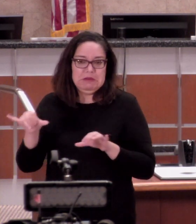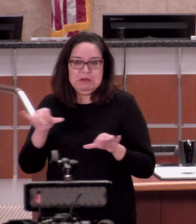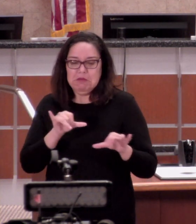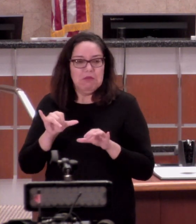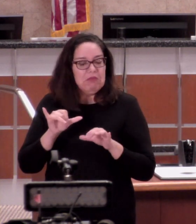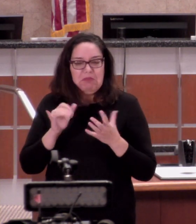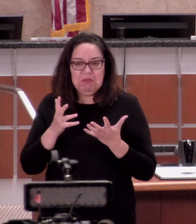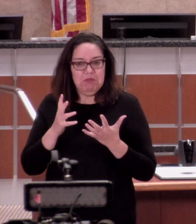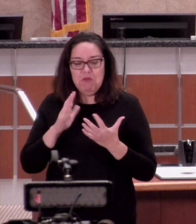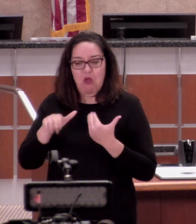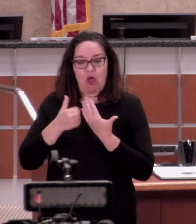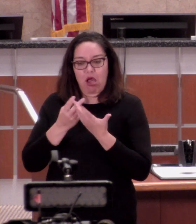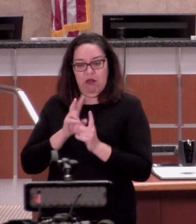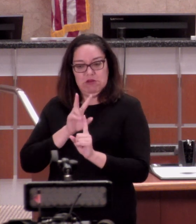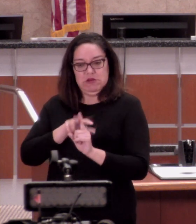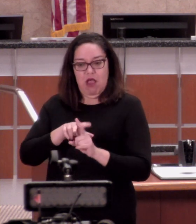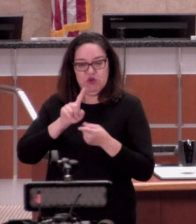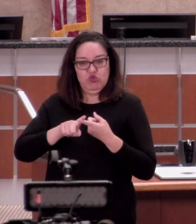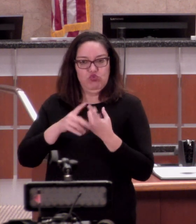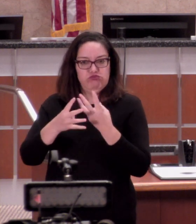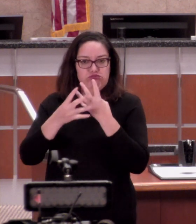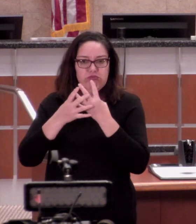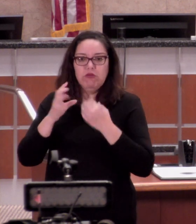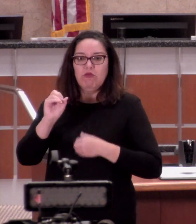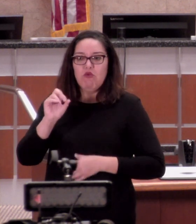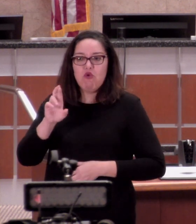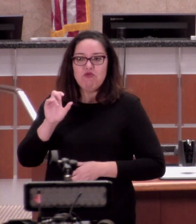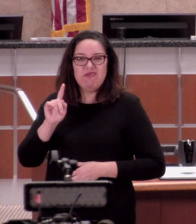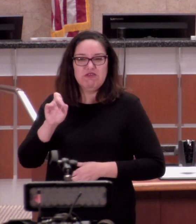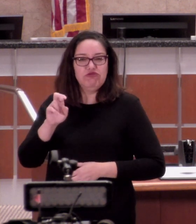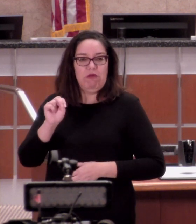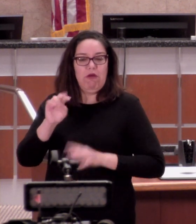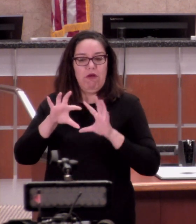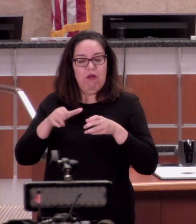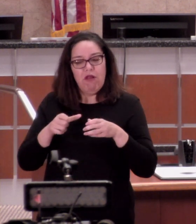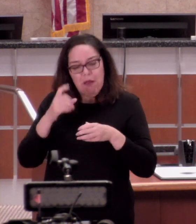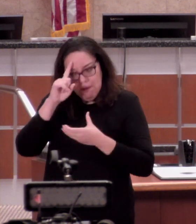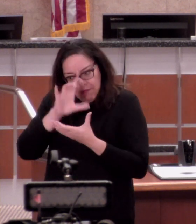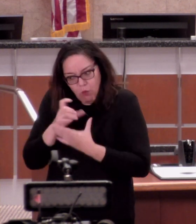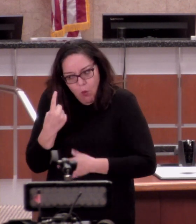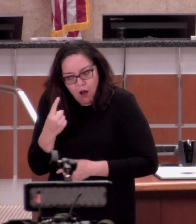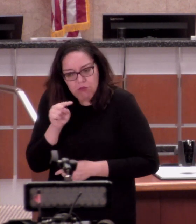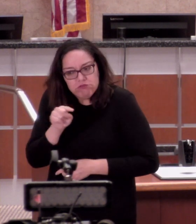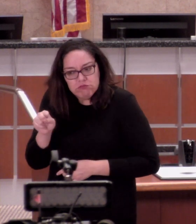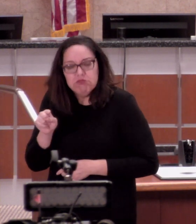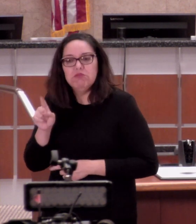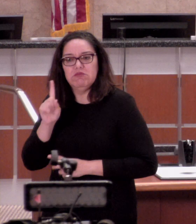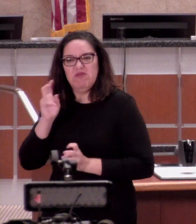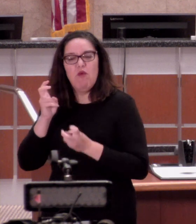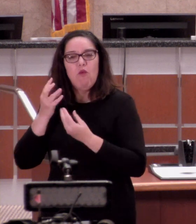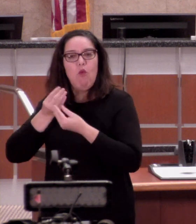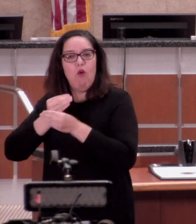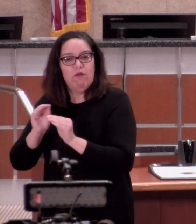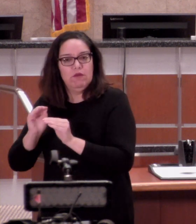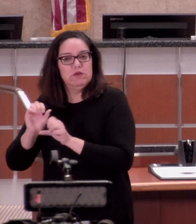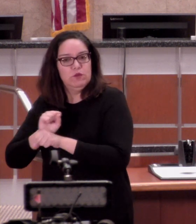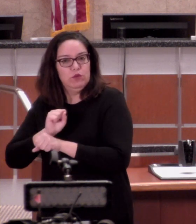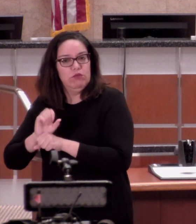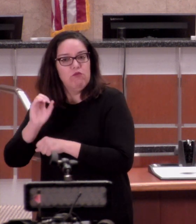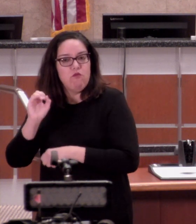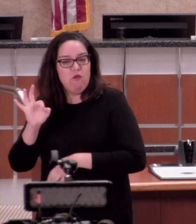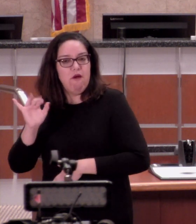everyone is assigned to corrections. I believe that one is an office worker. One of the outside ones